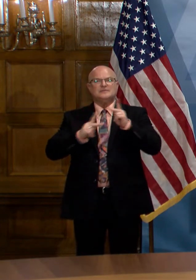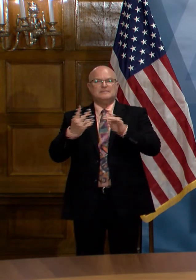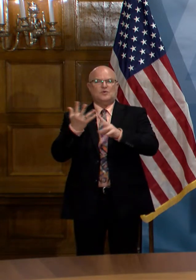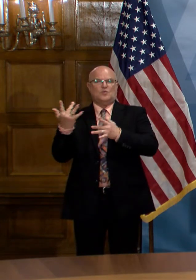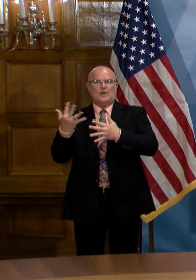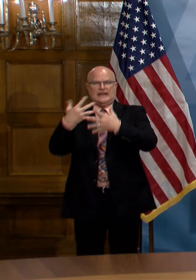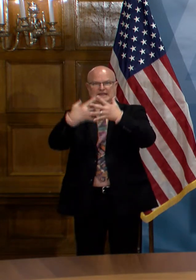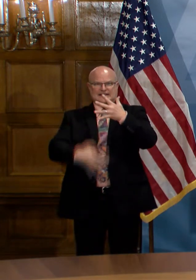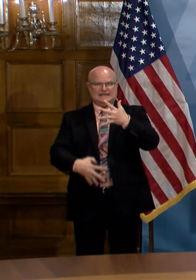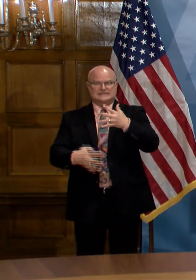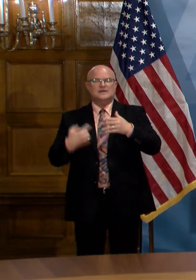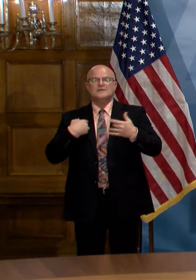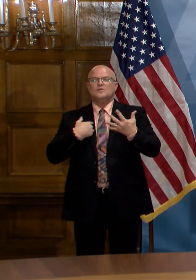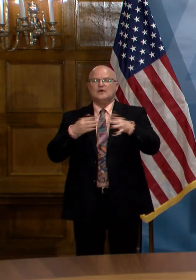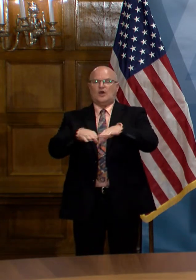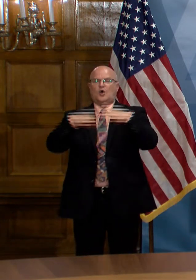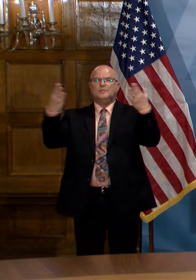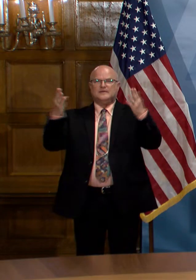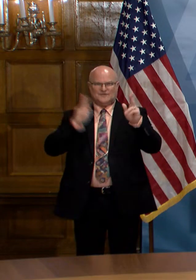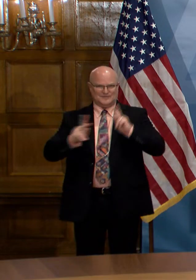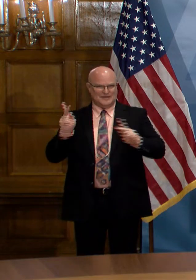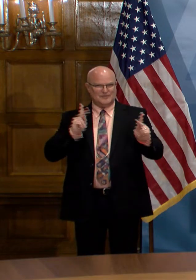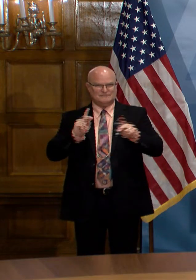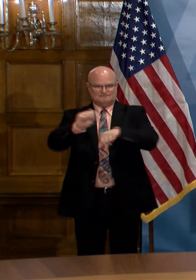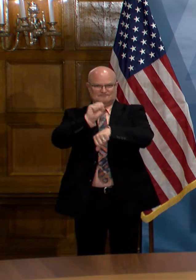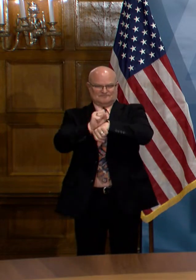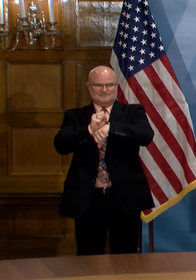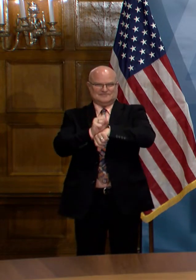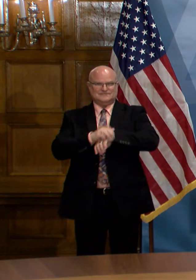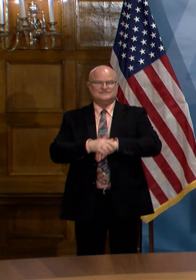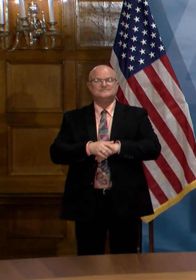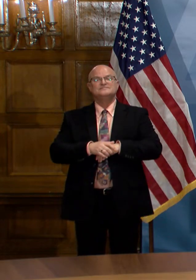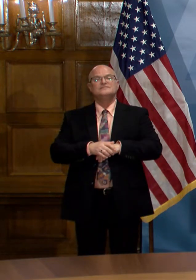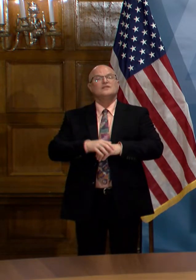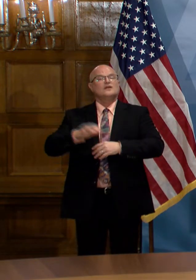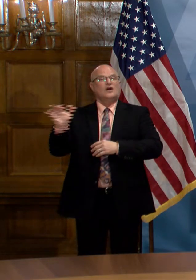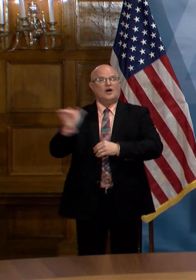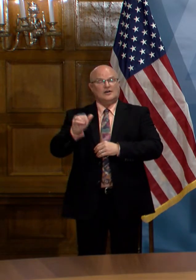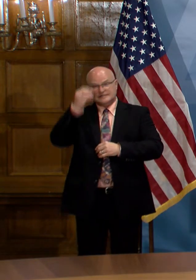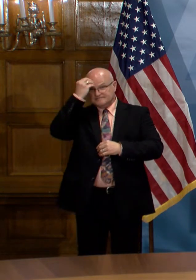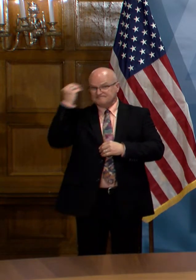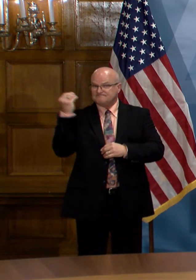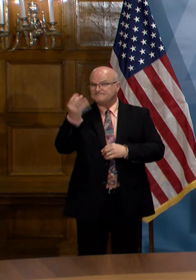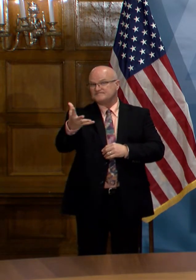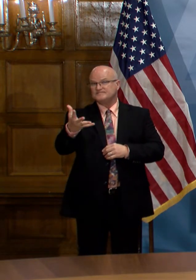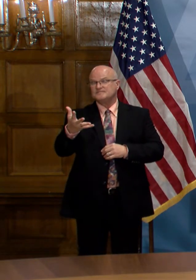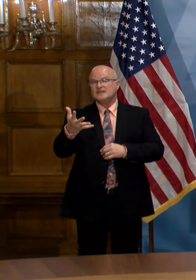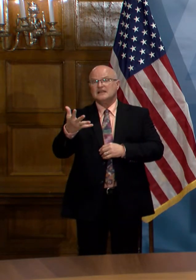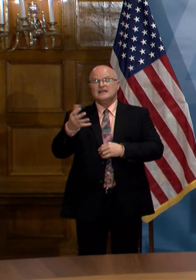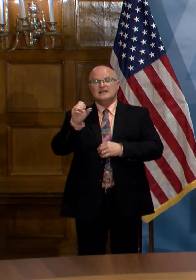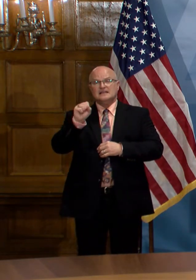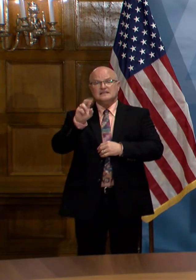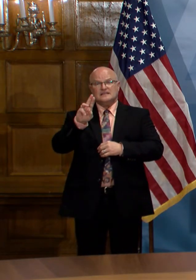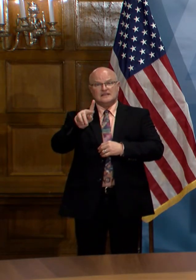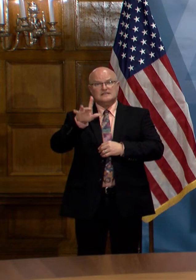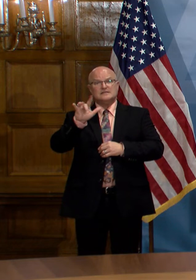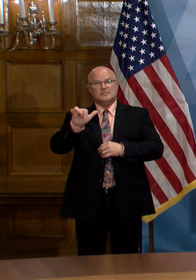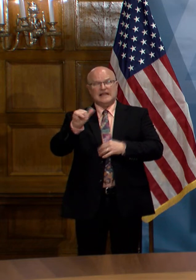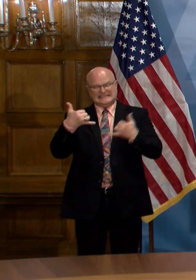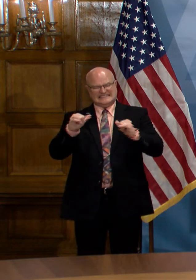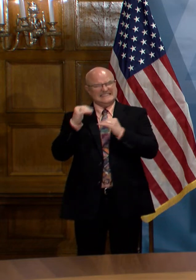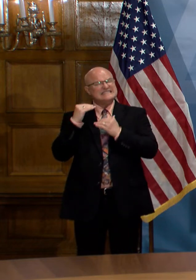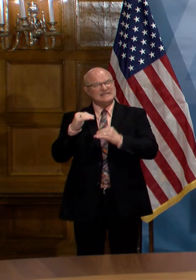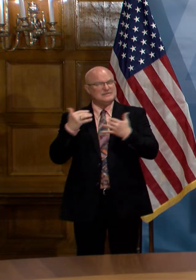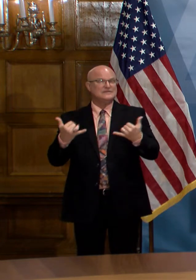we want to have that open to you. I'd also remind everyone that the supply is still